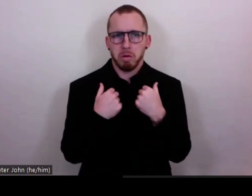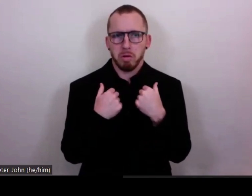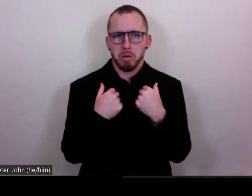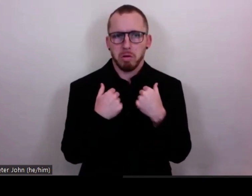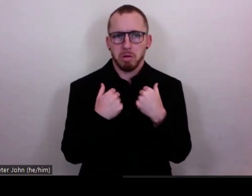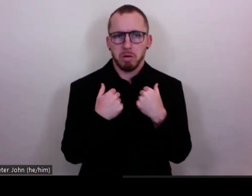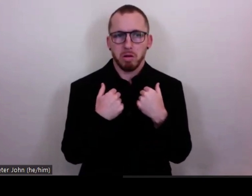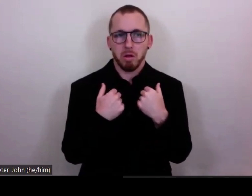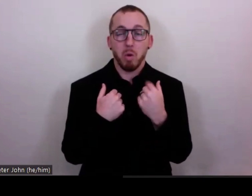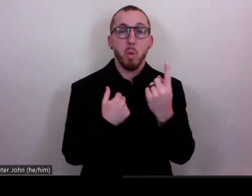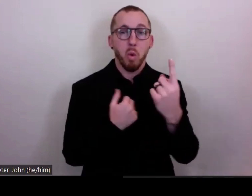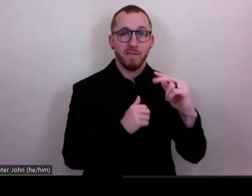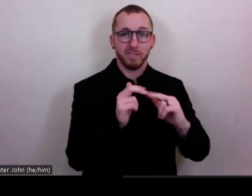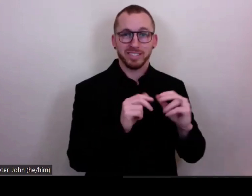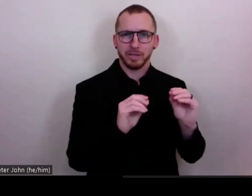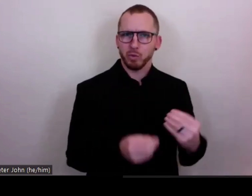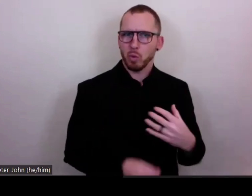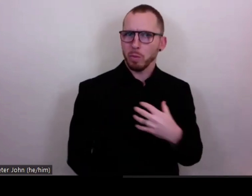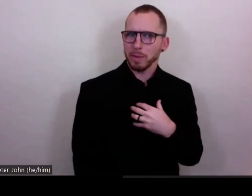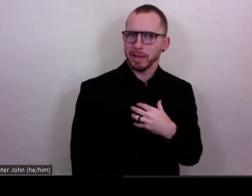complaints.